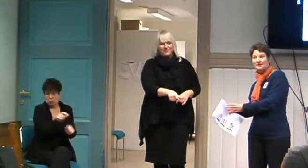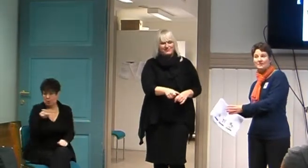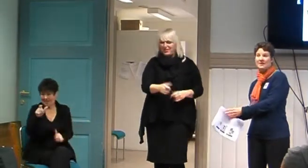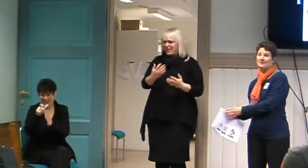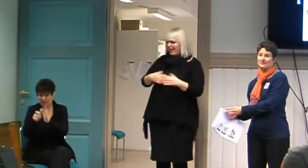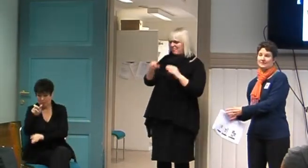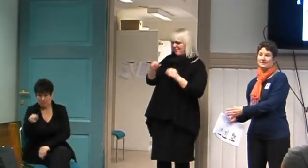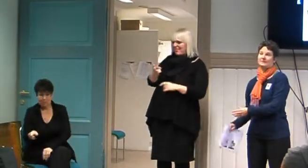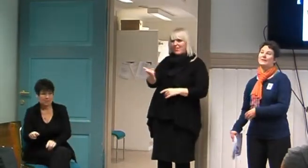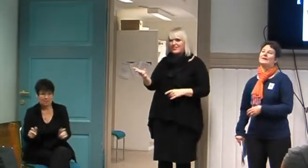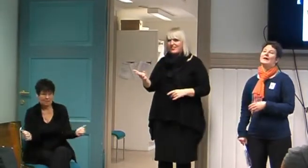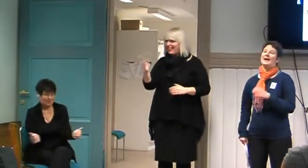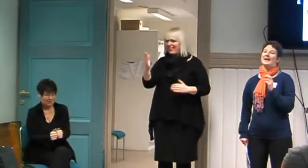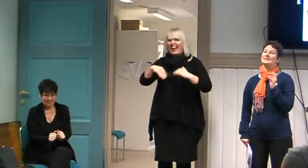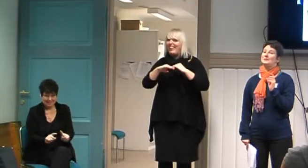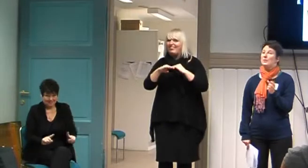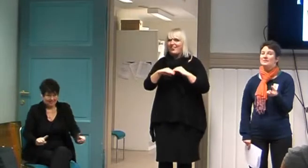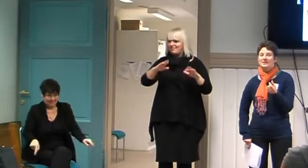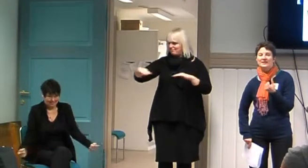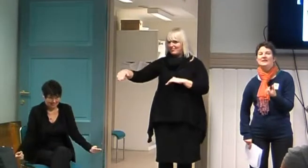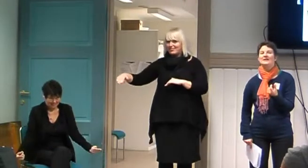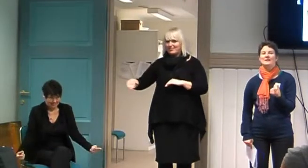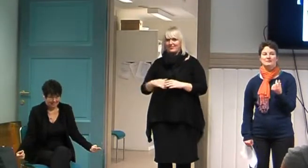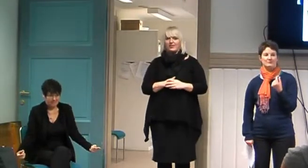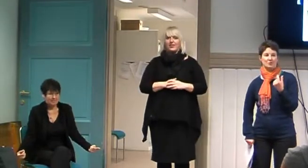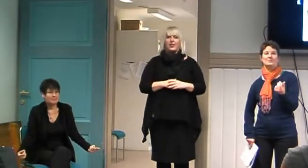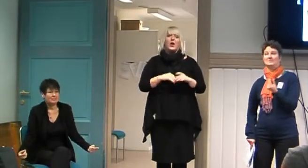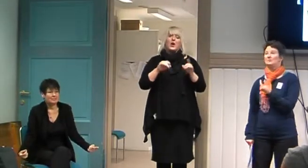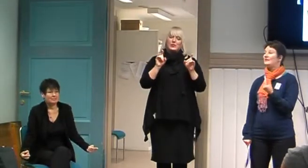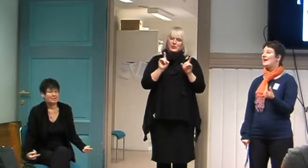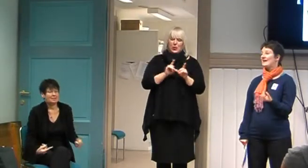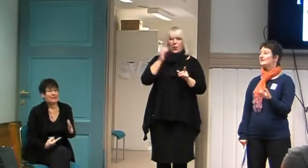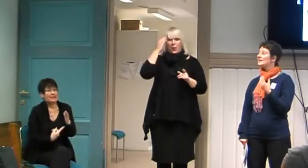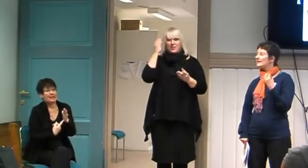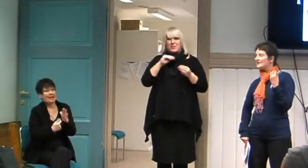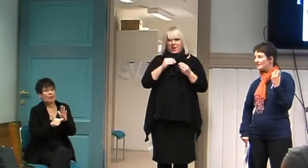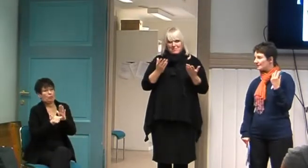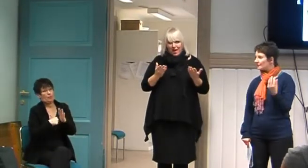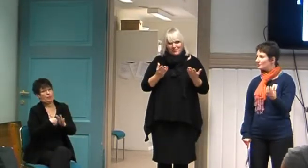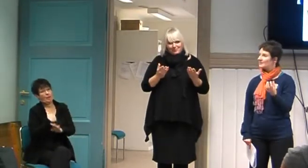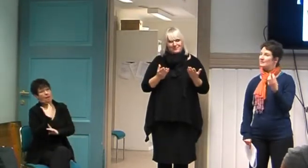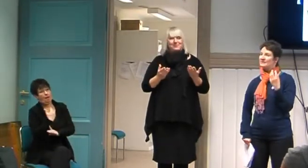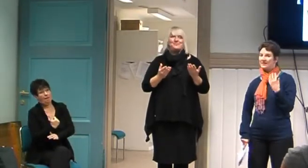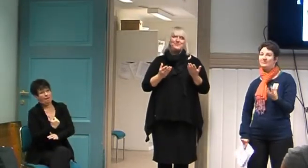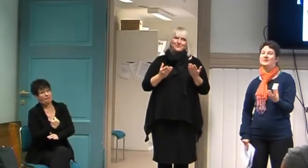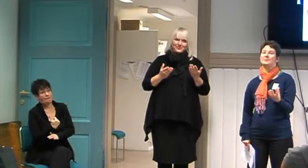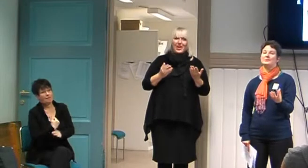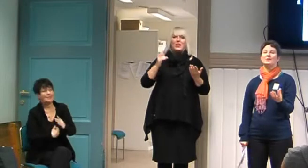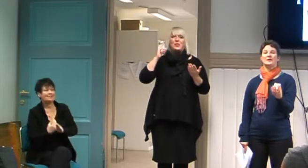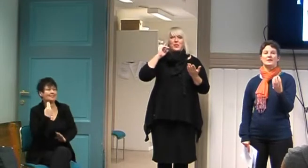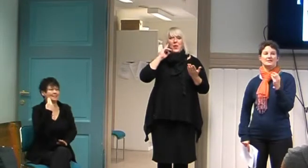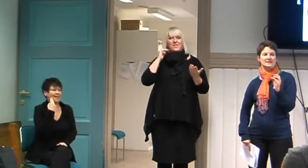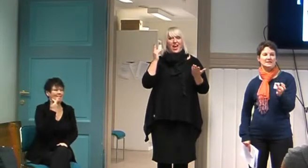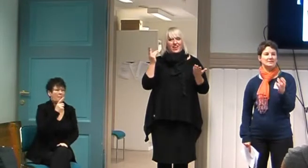for somebody else. And one of the key problems we've had is that, of course, deaf